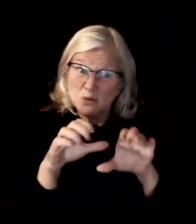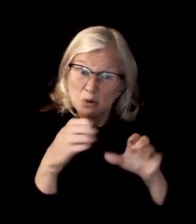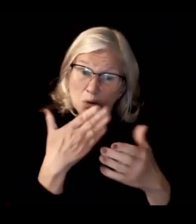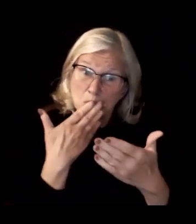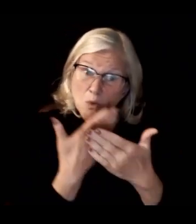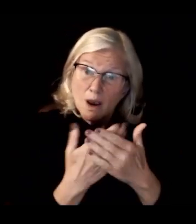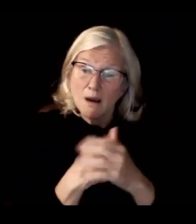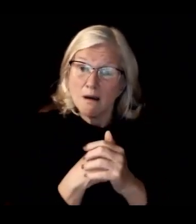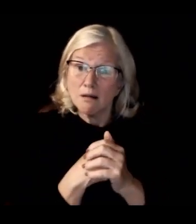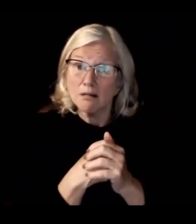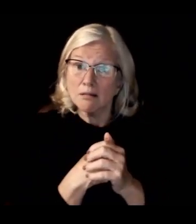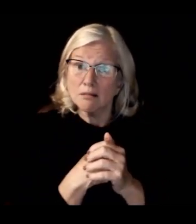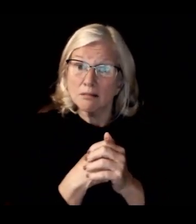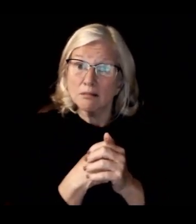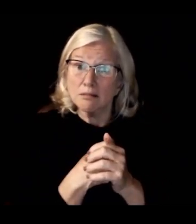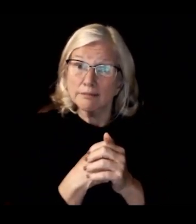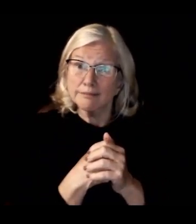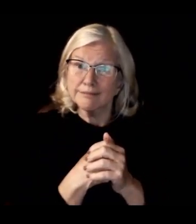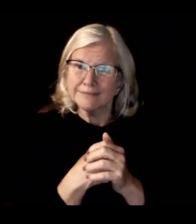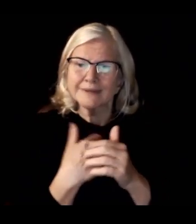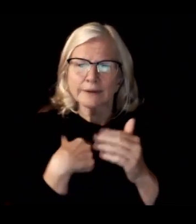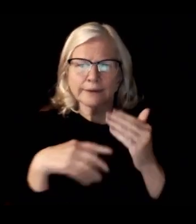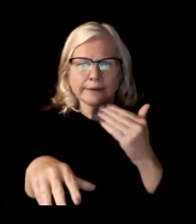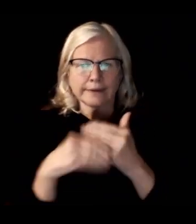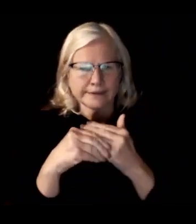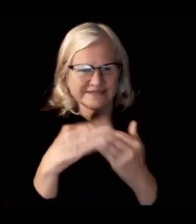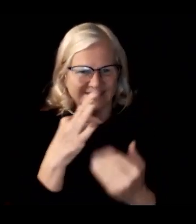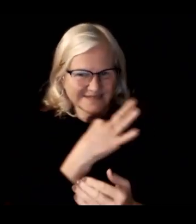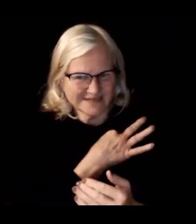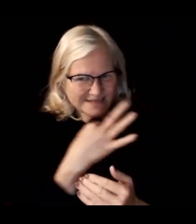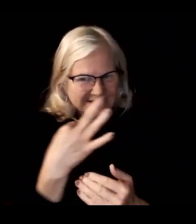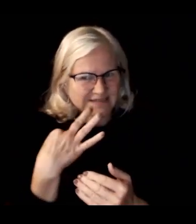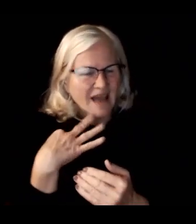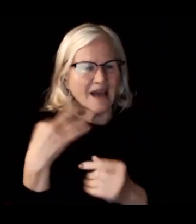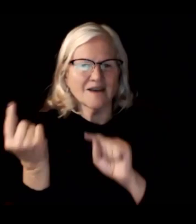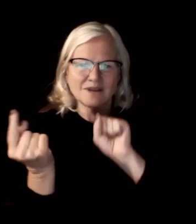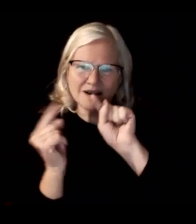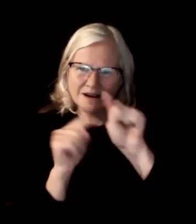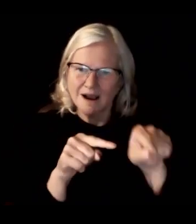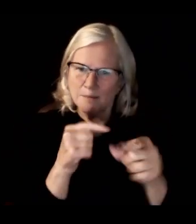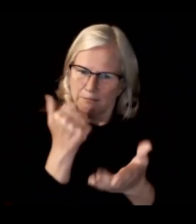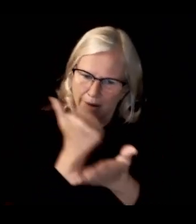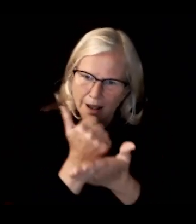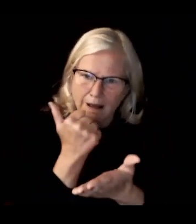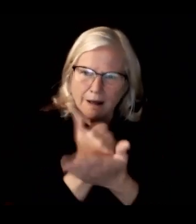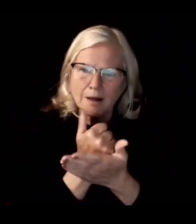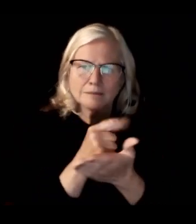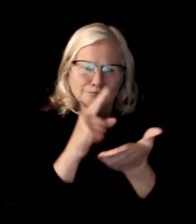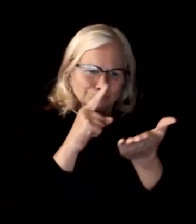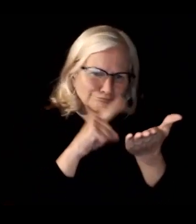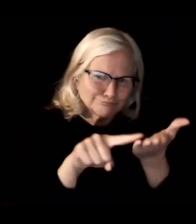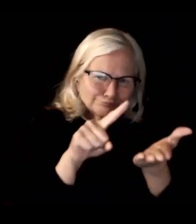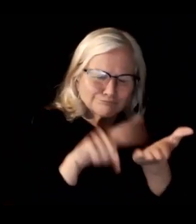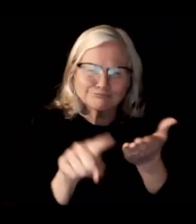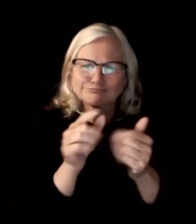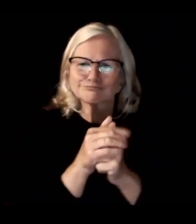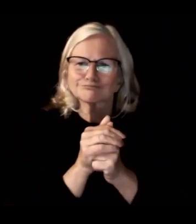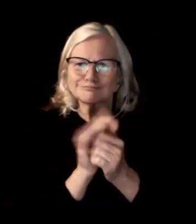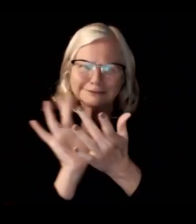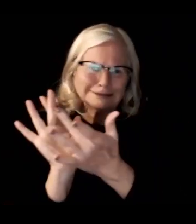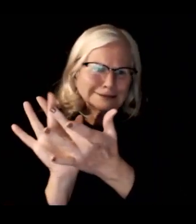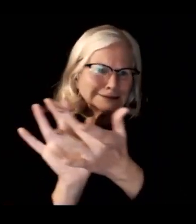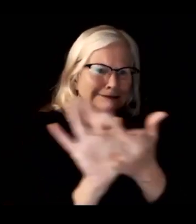of staff to assist with the case investigations and contact tracing. And for that reason, we are able